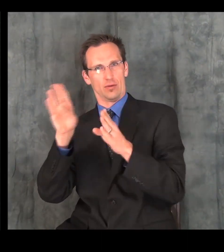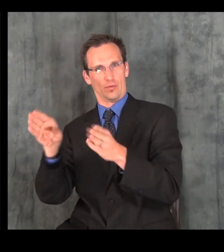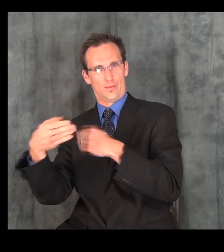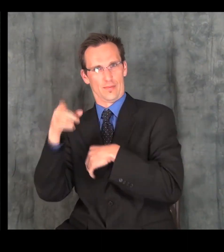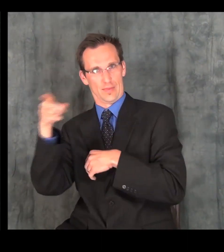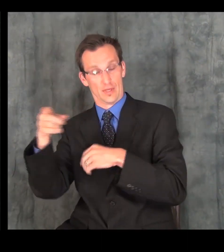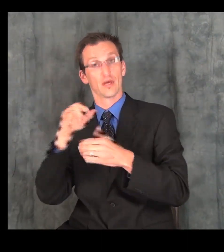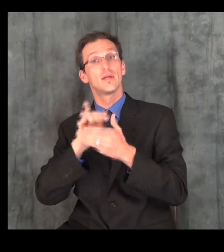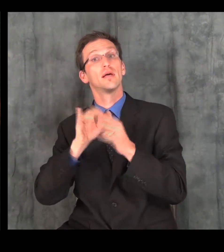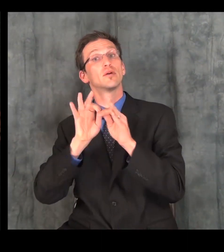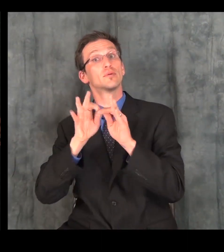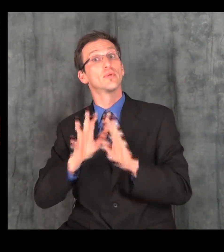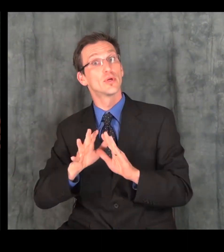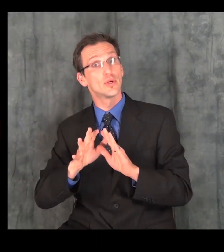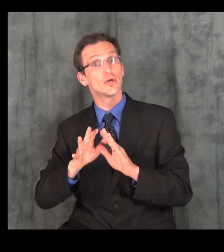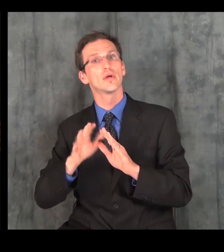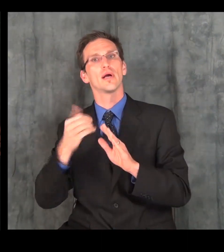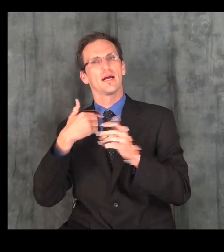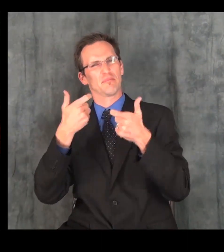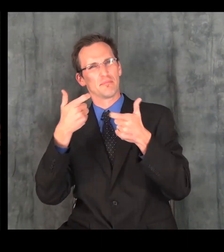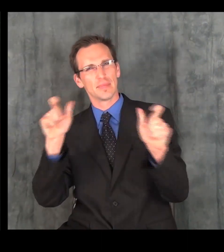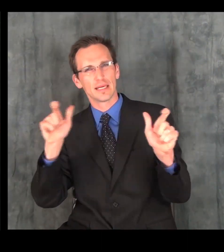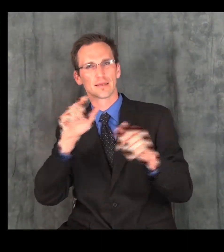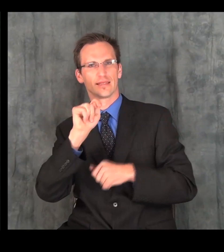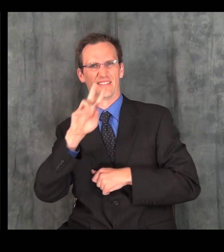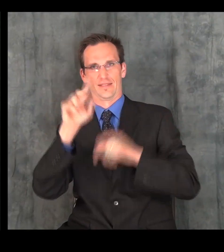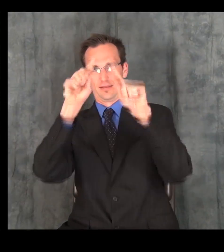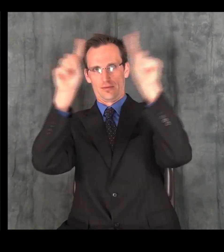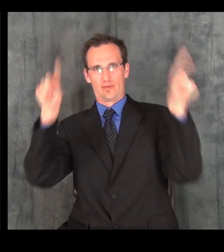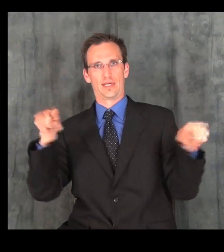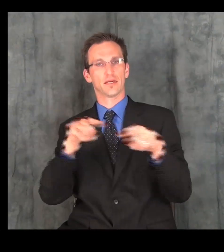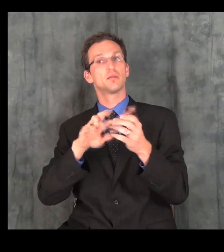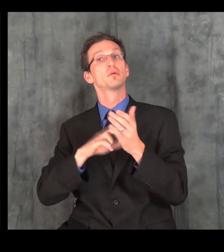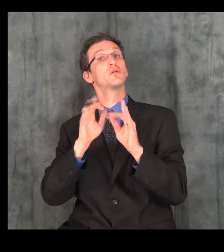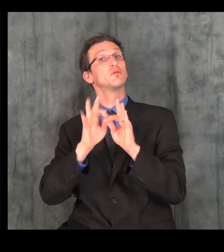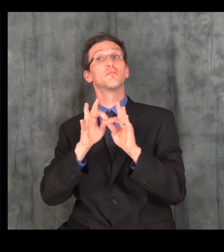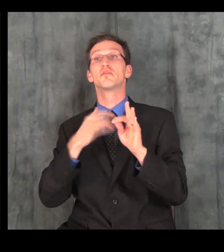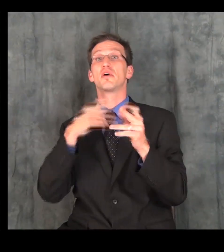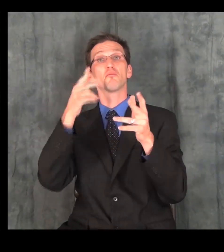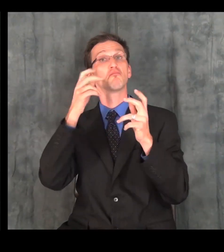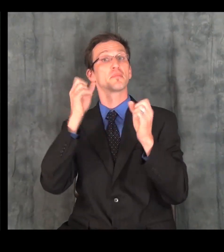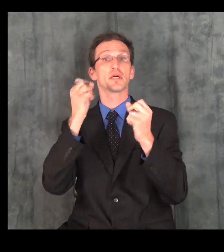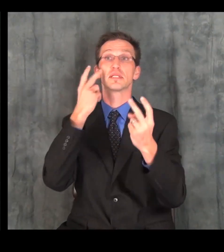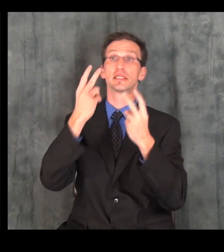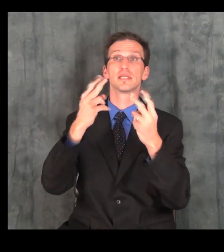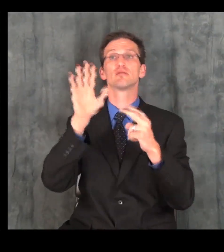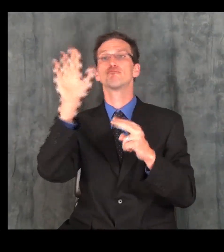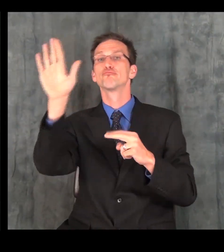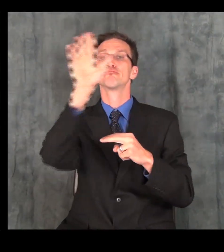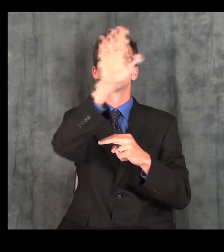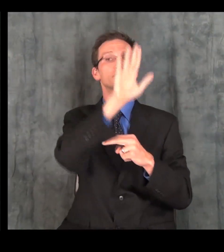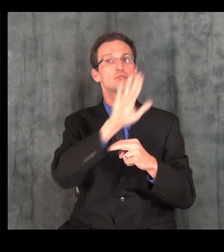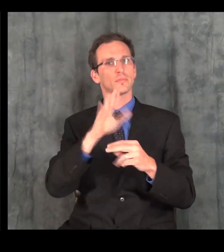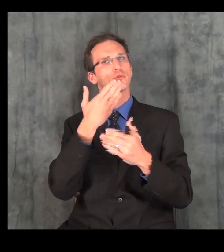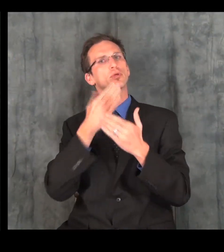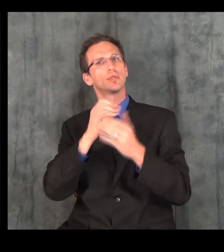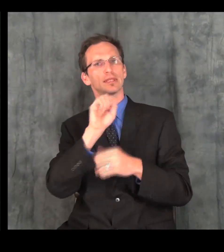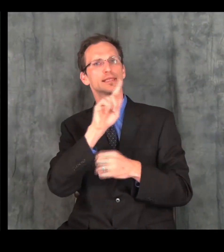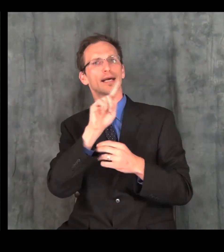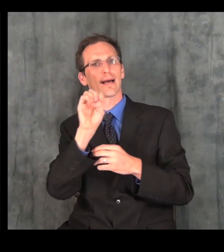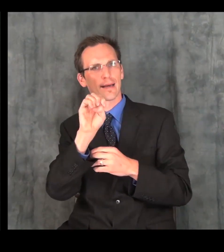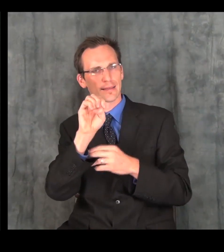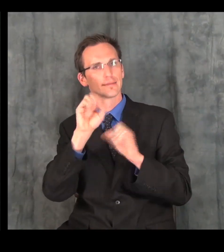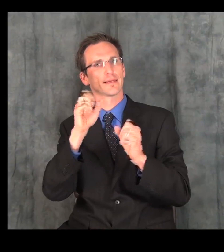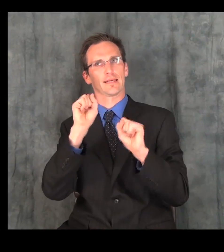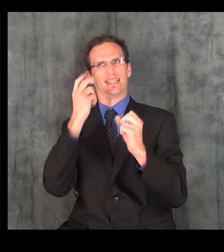she was sitting with a very large plasma screen in front of her, so she didn't feel that there was an issue in terms of the size of the views that she was getting. And she